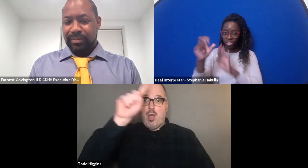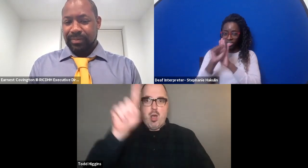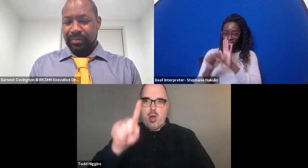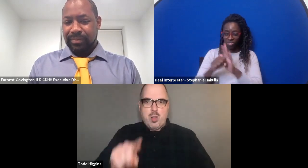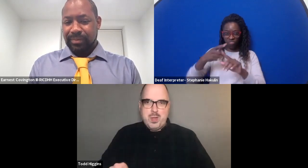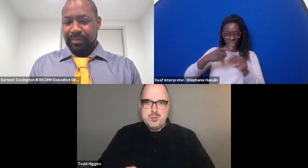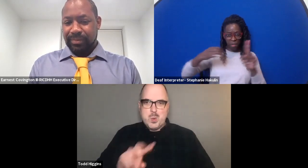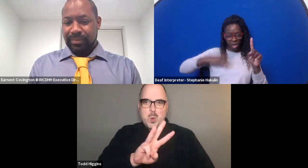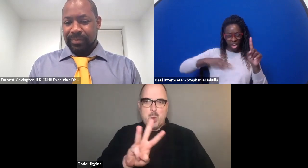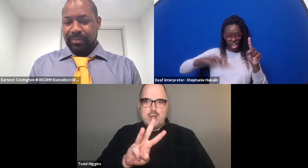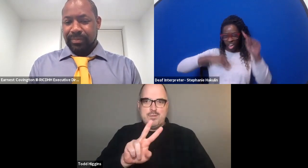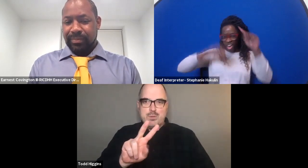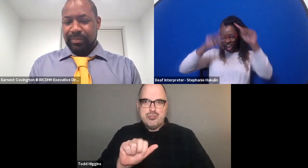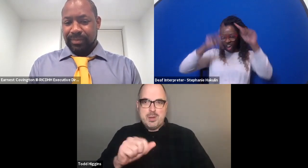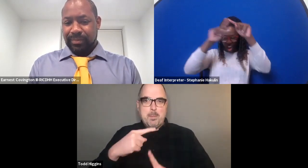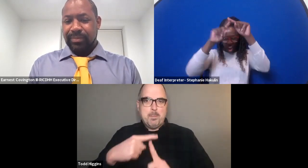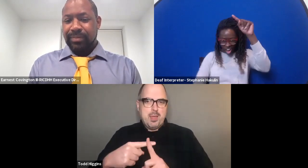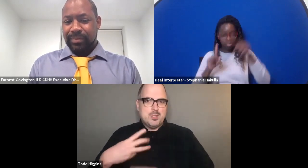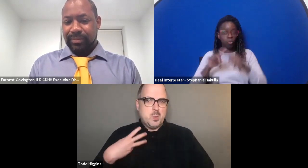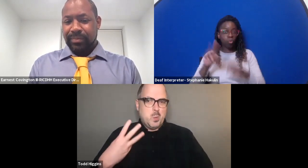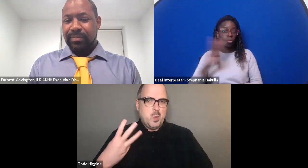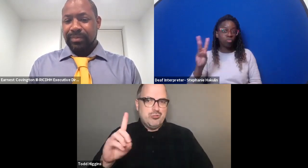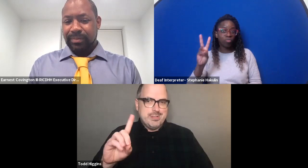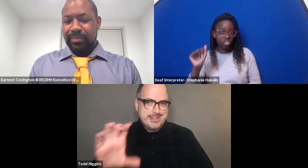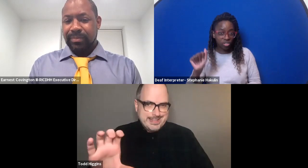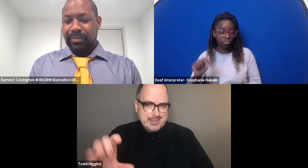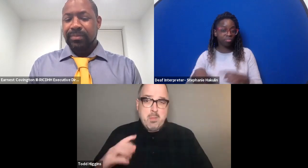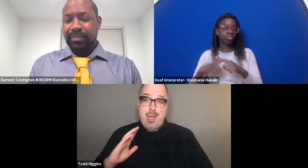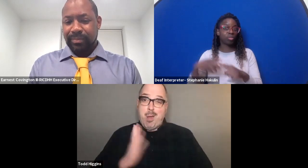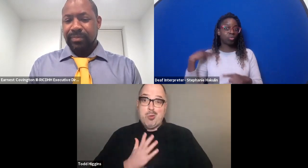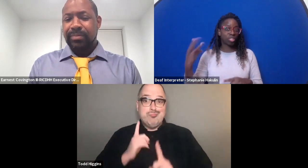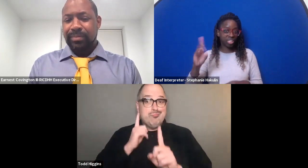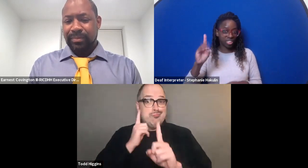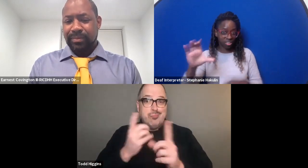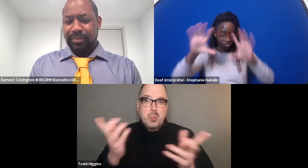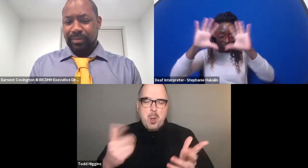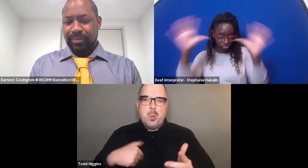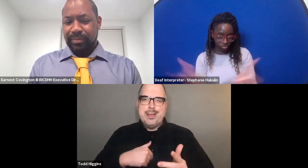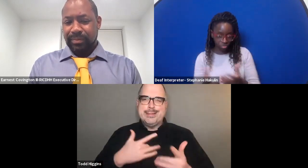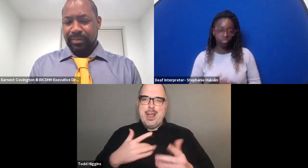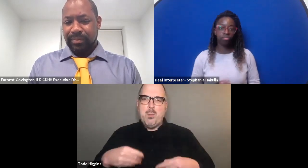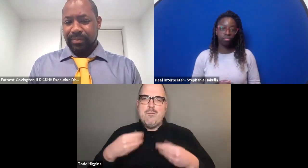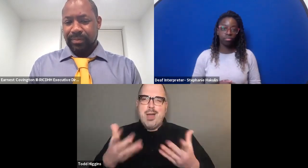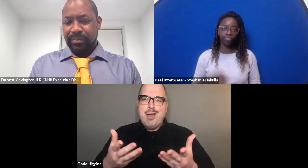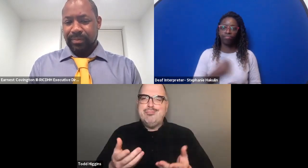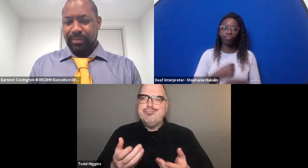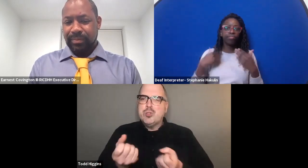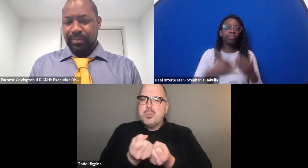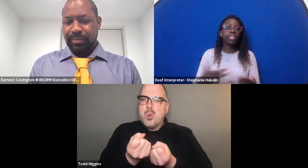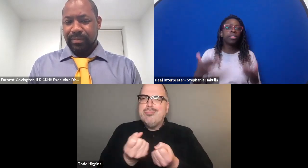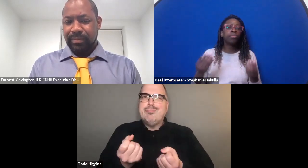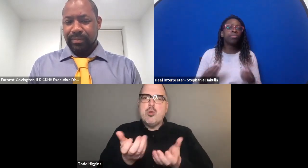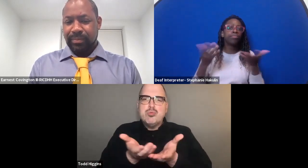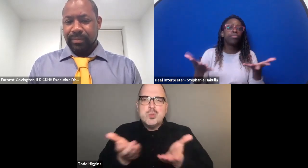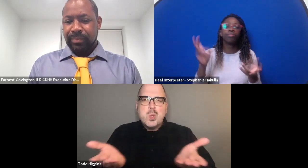states from Maine all the way down to West Virginia, plus Washington, D.C. And